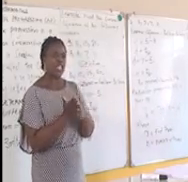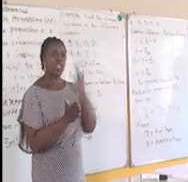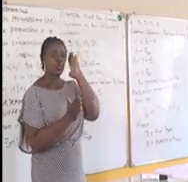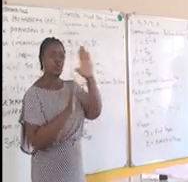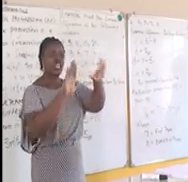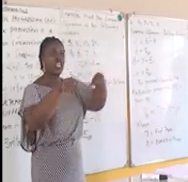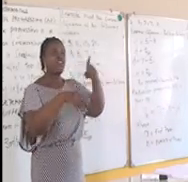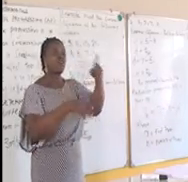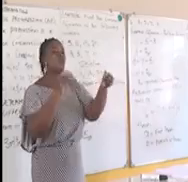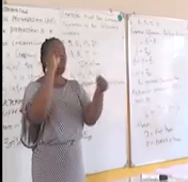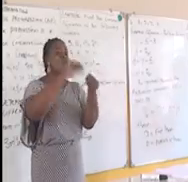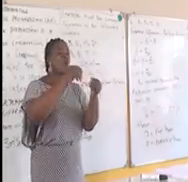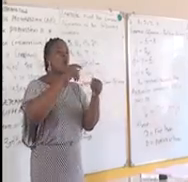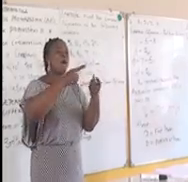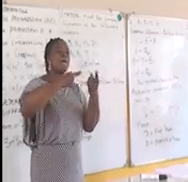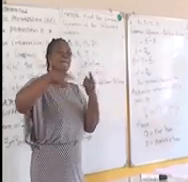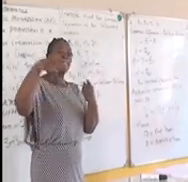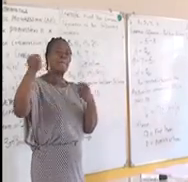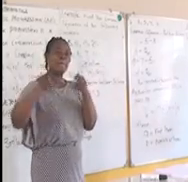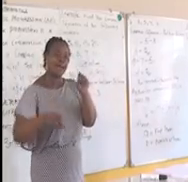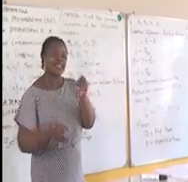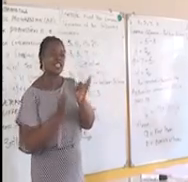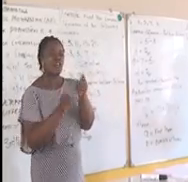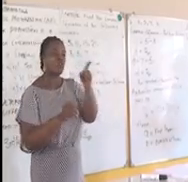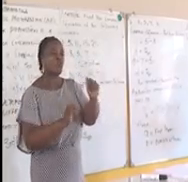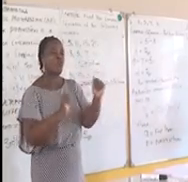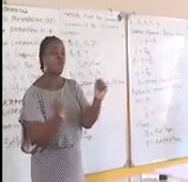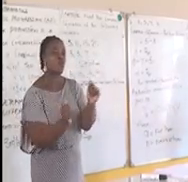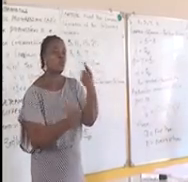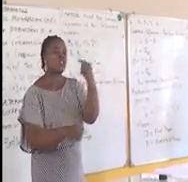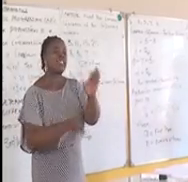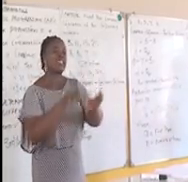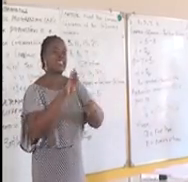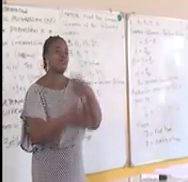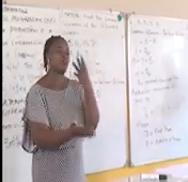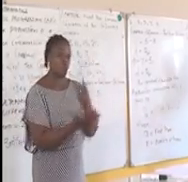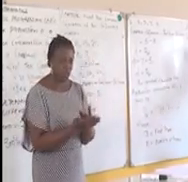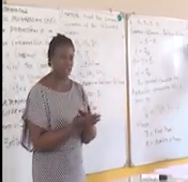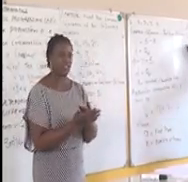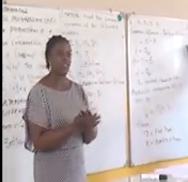for us who are an examiner. We look at the steps in mathematics. Let's take example 1.